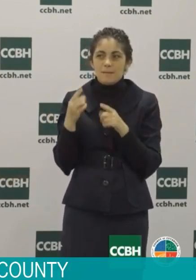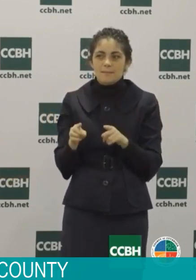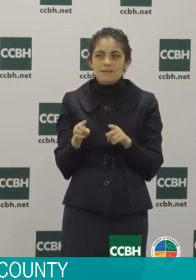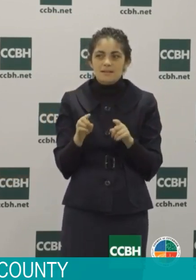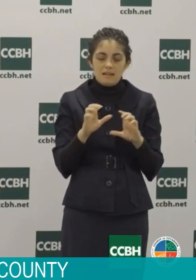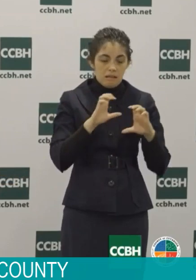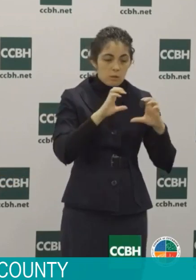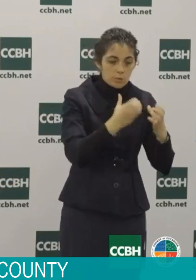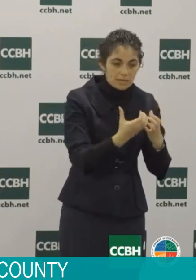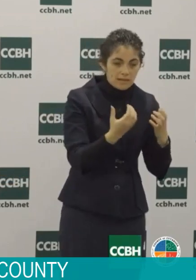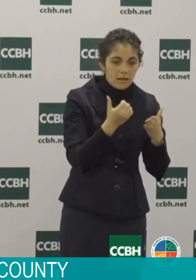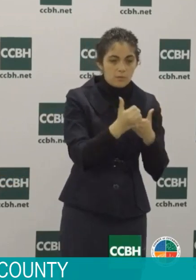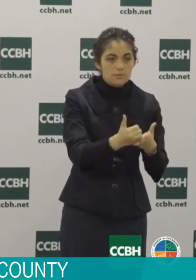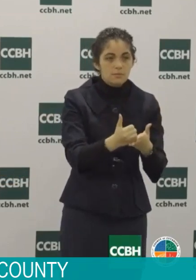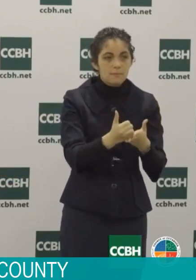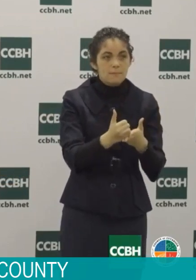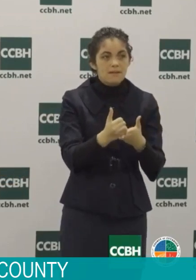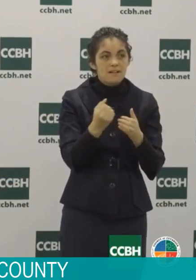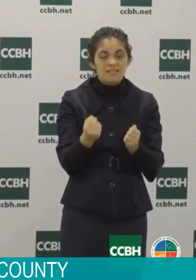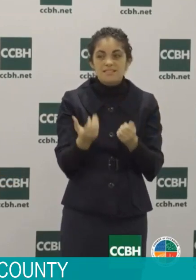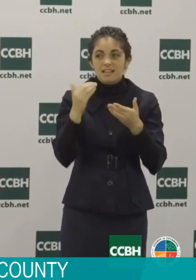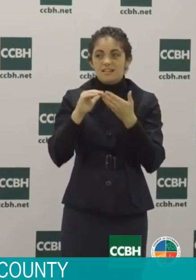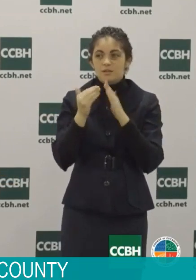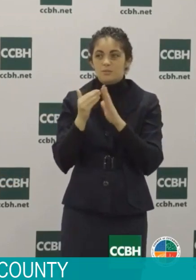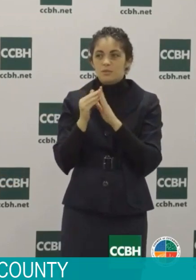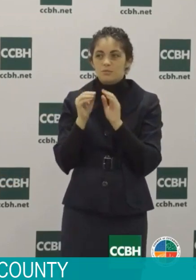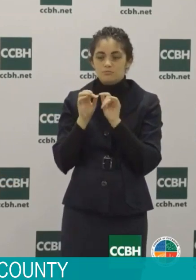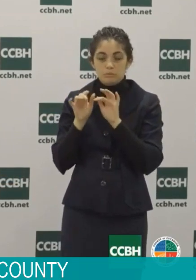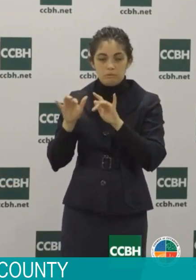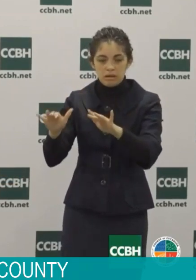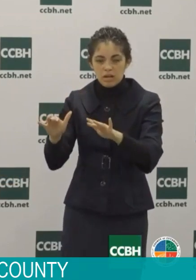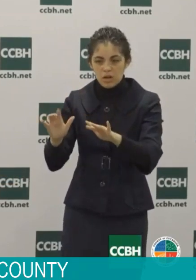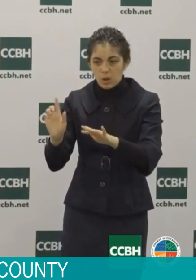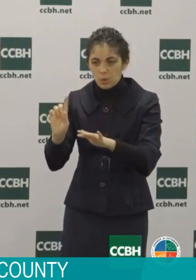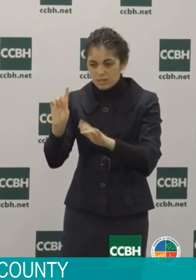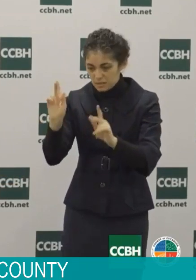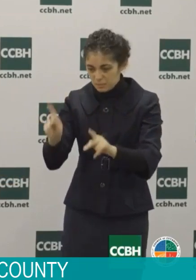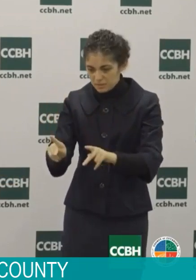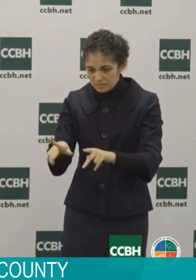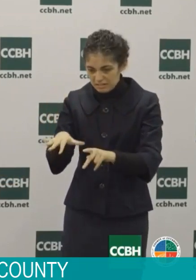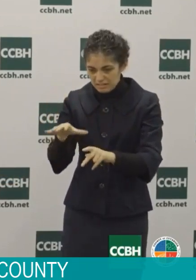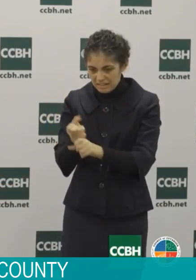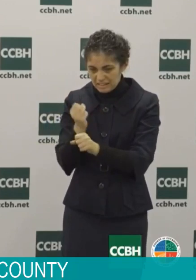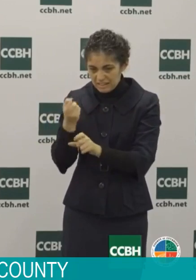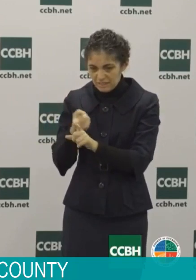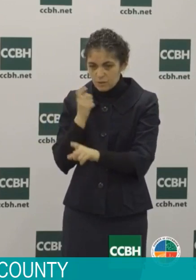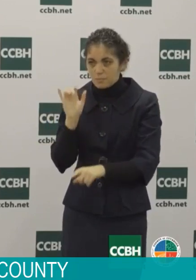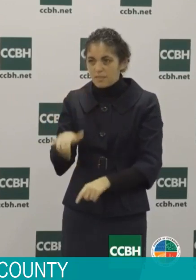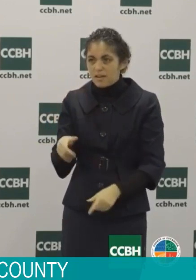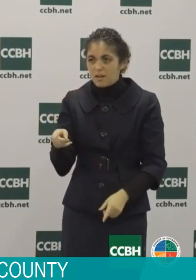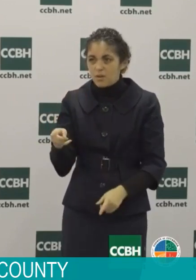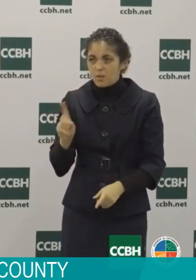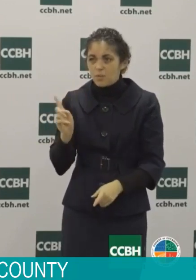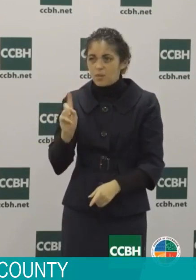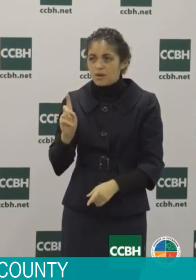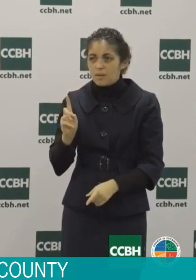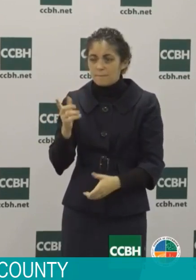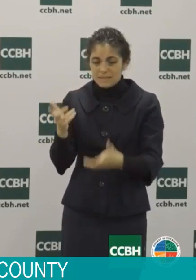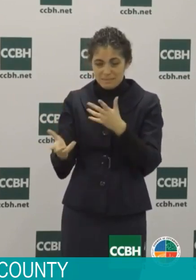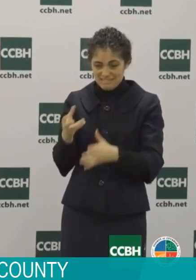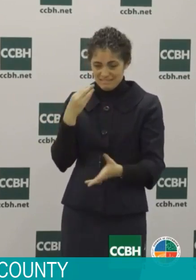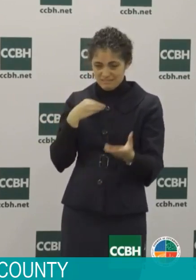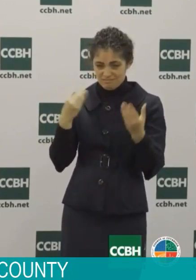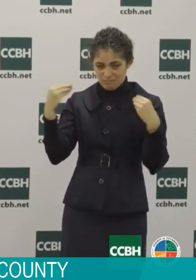clusters help us, but there's a high degree of community spread where we don't know where someone got it. They got it probably out and about at the